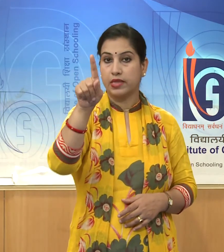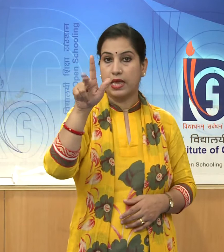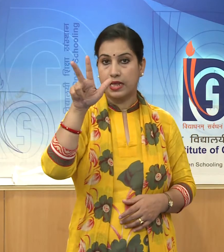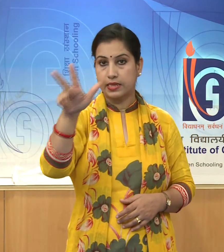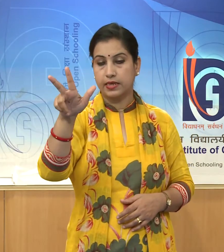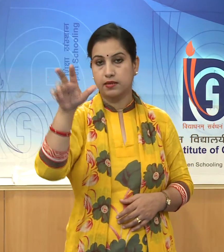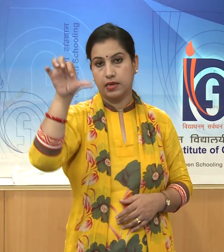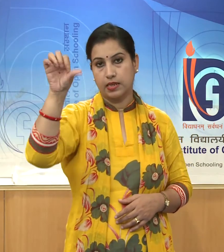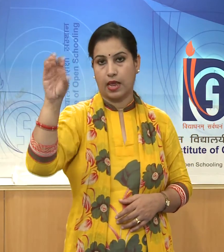1890.